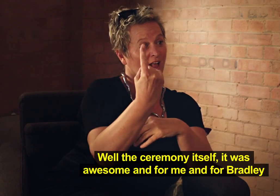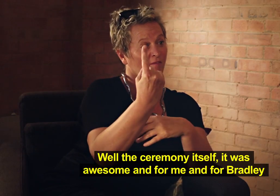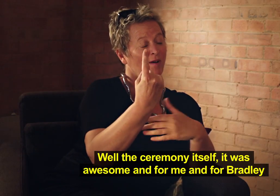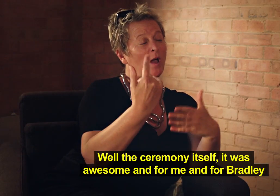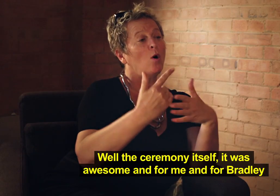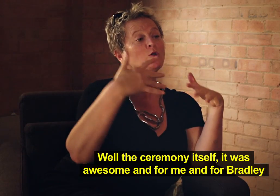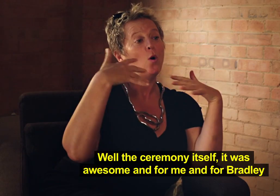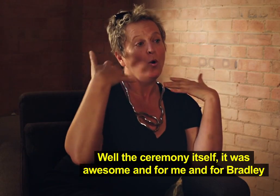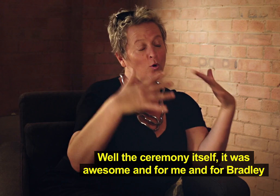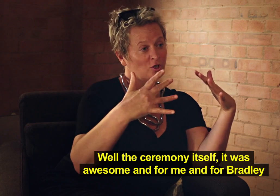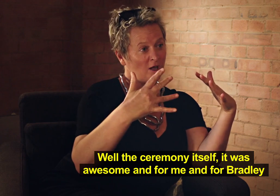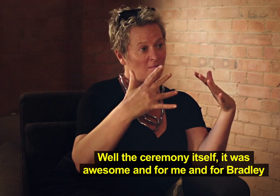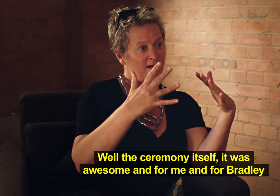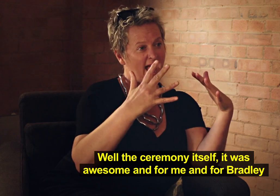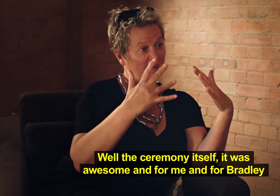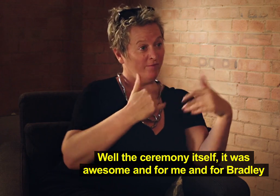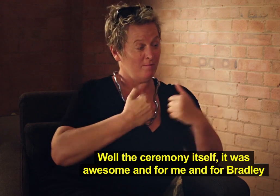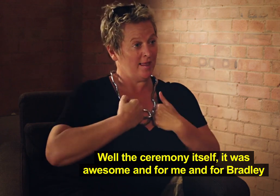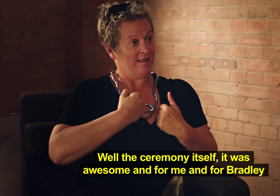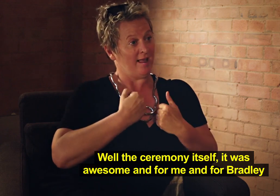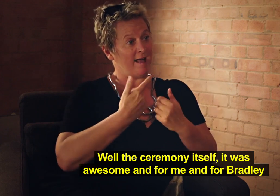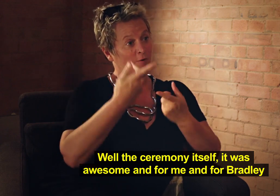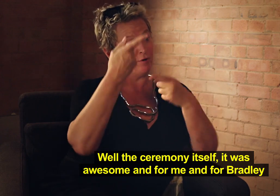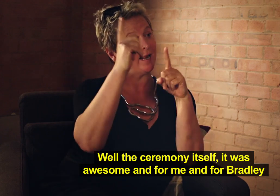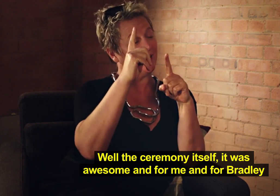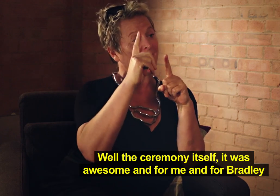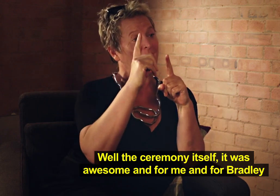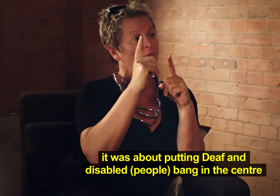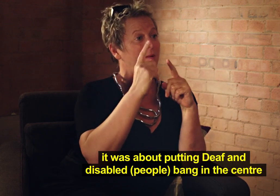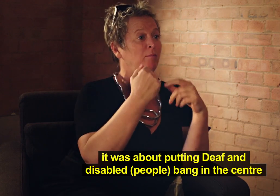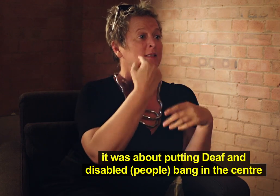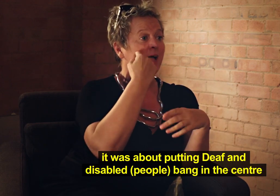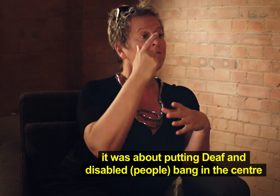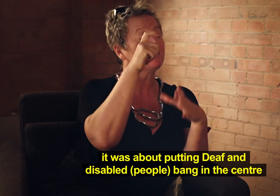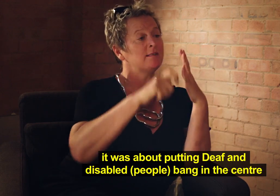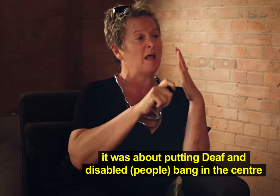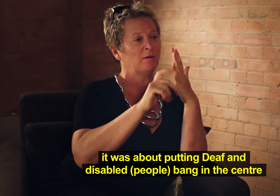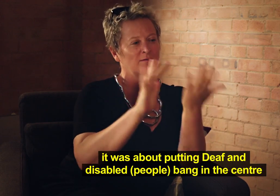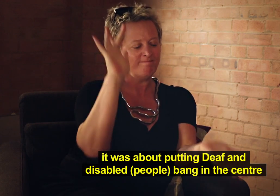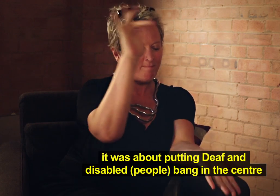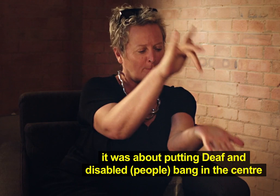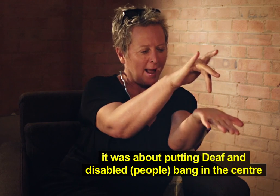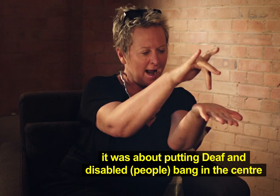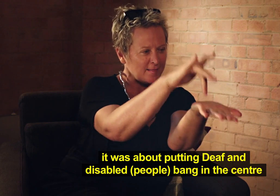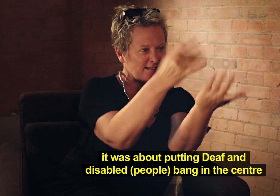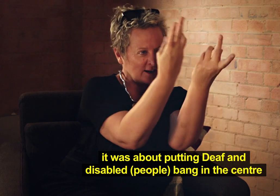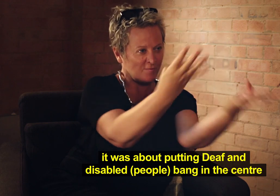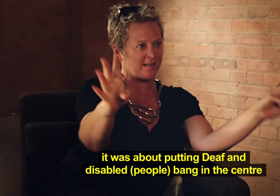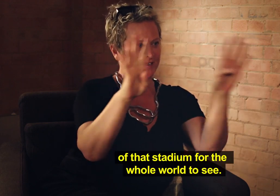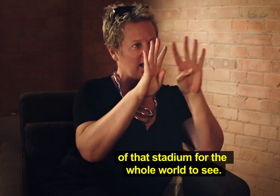itself, it was awesome. And for me and for Bradley, it was about putting deaf and disabled bang in the centre of that